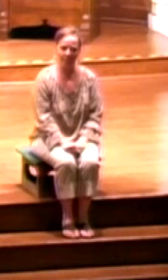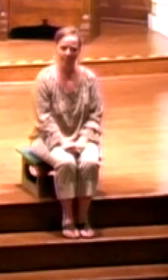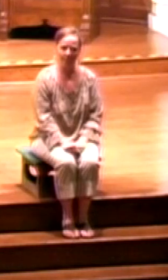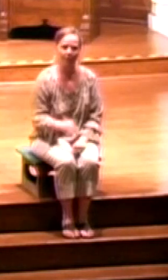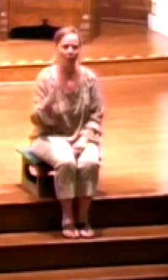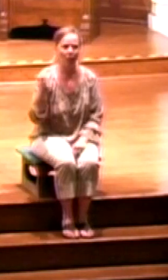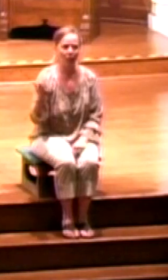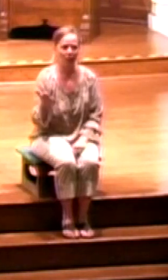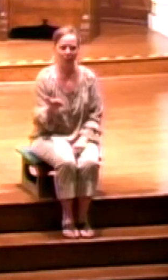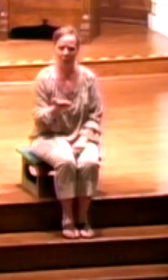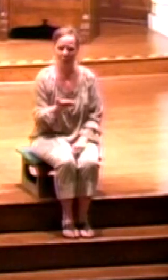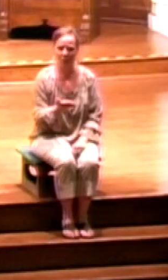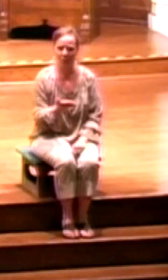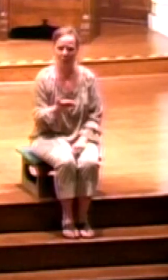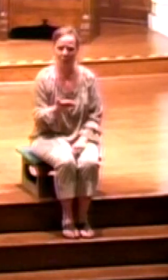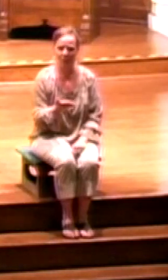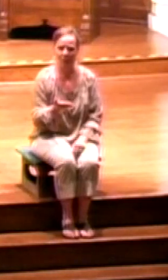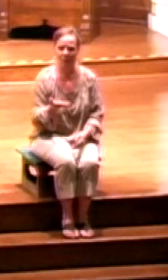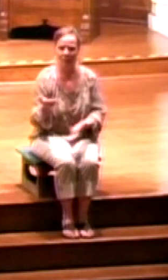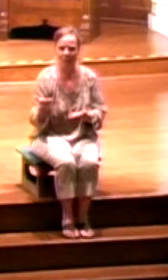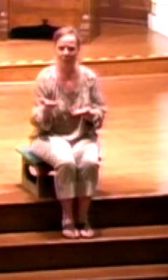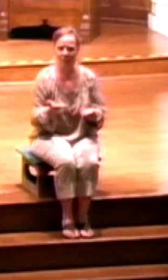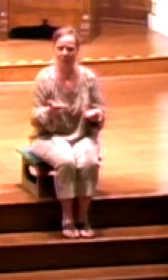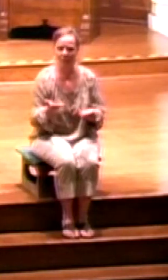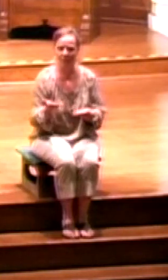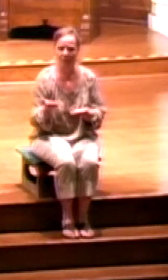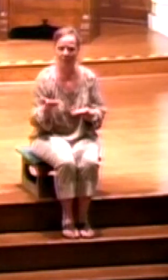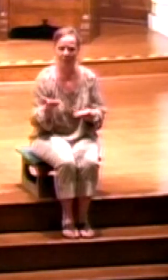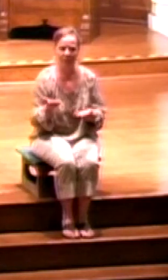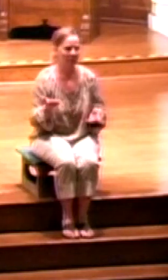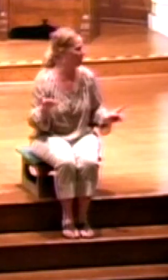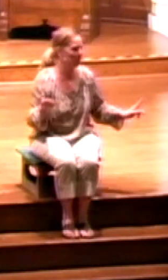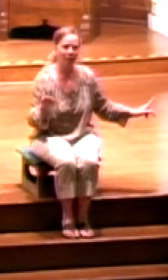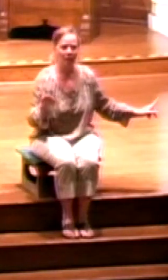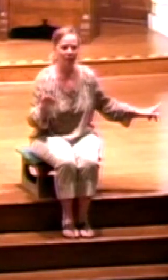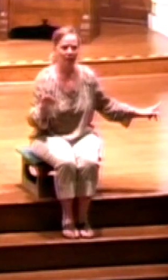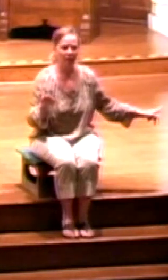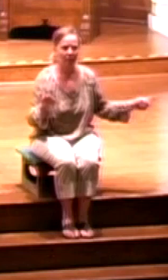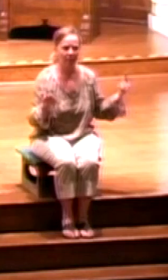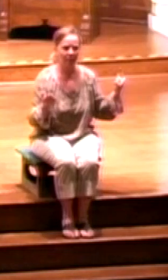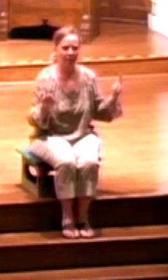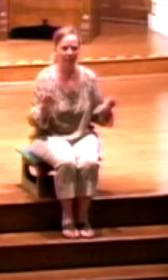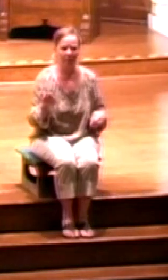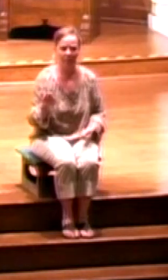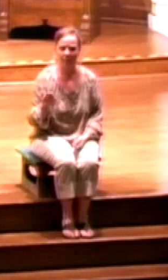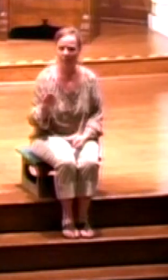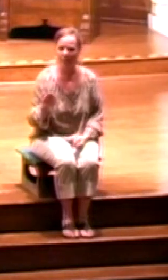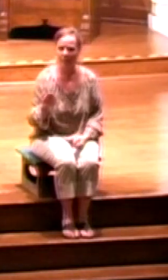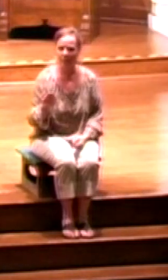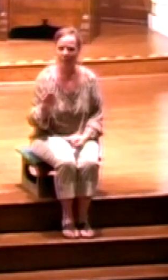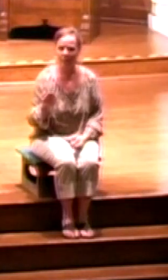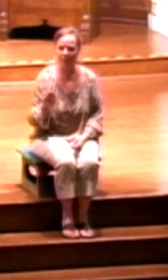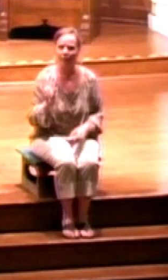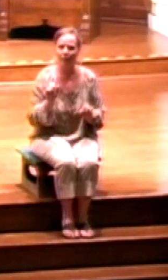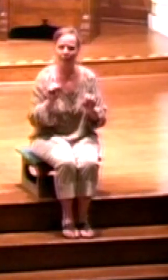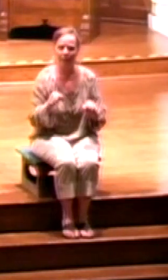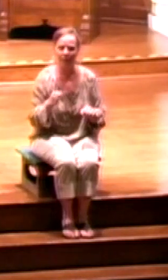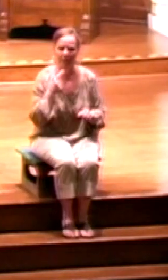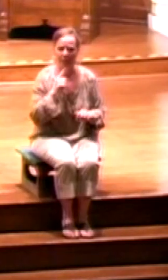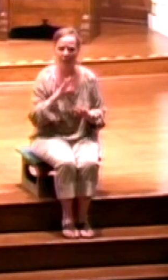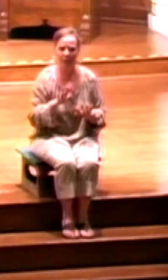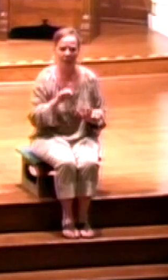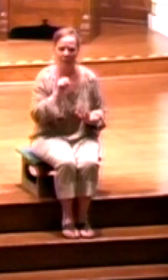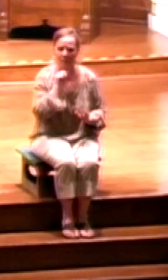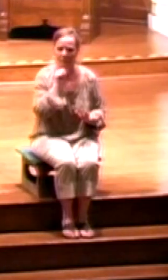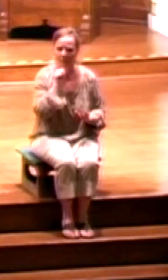Welcome to our gentle worship service, a special worship designed to be quiet but not lack passion,